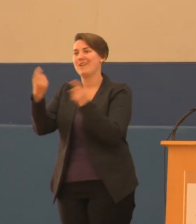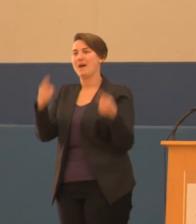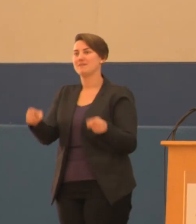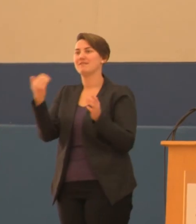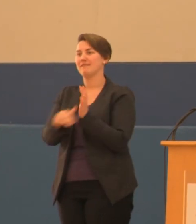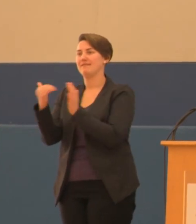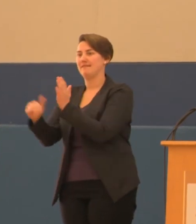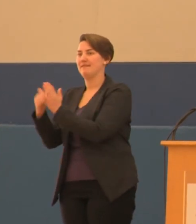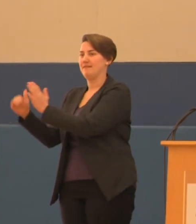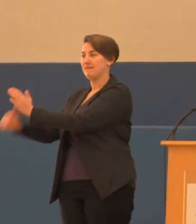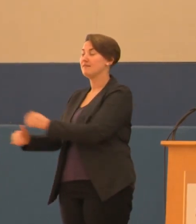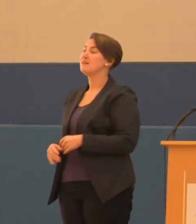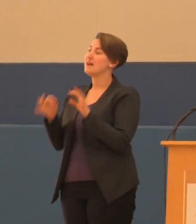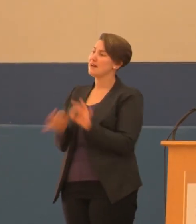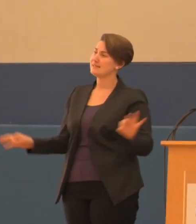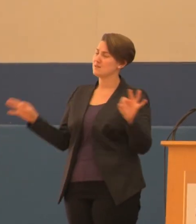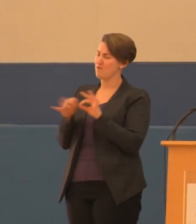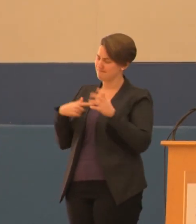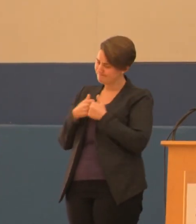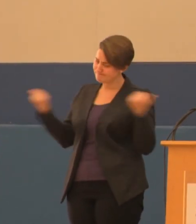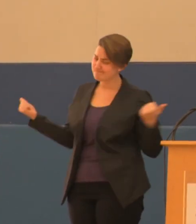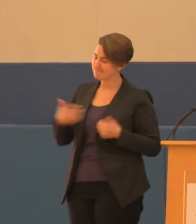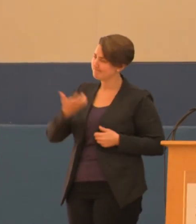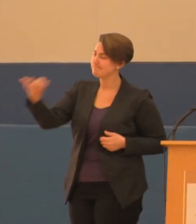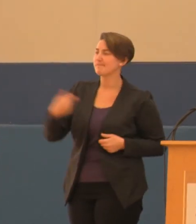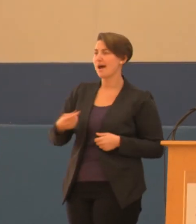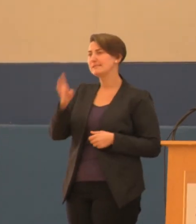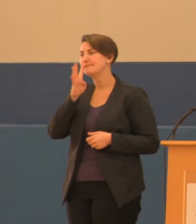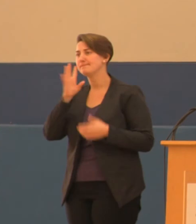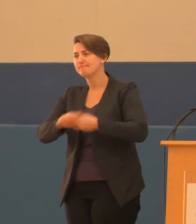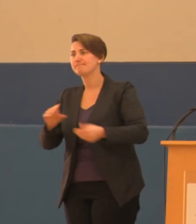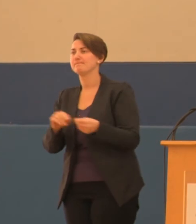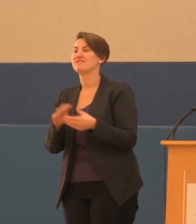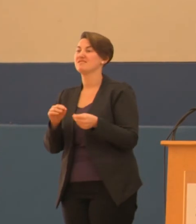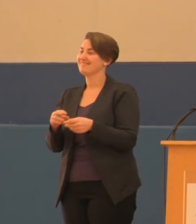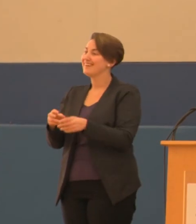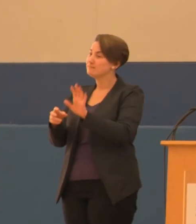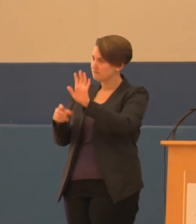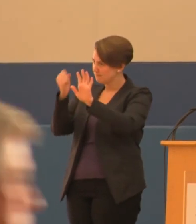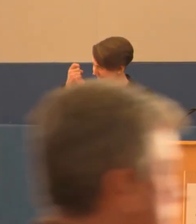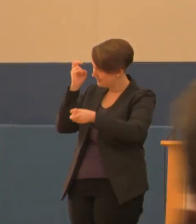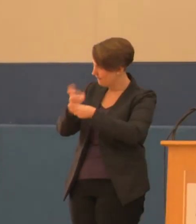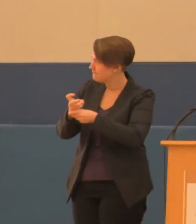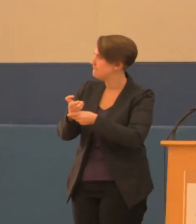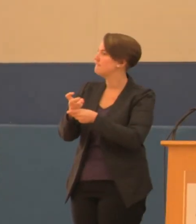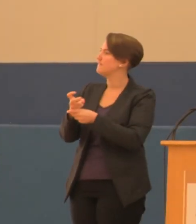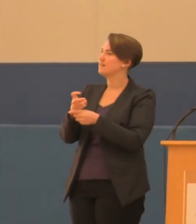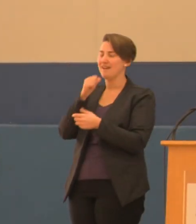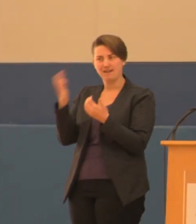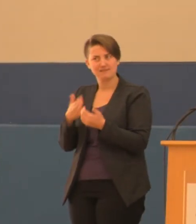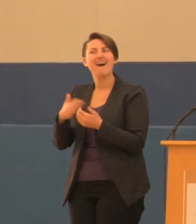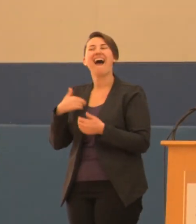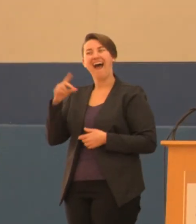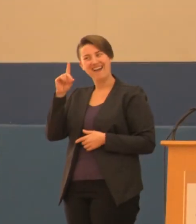is important that we speak out, we take the chance. It is tough. I'm not saying it's easy. I've spoken out. Like